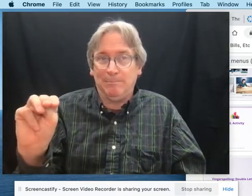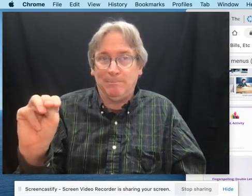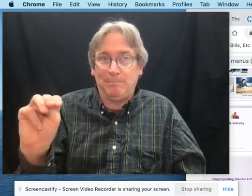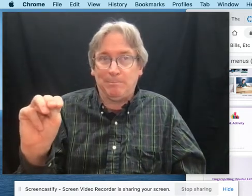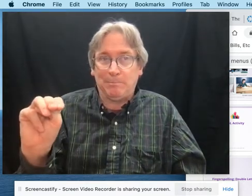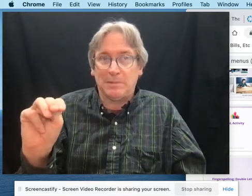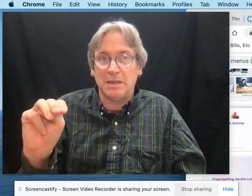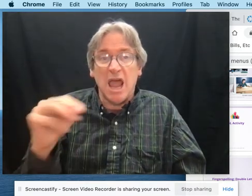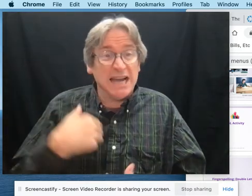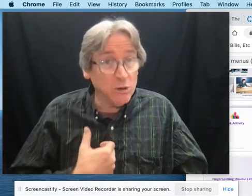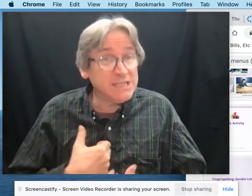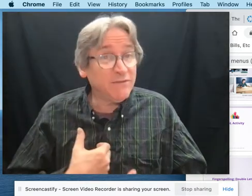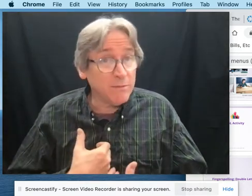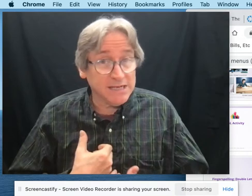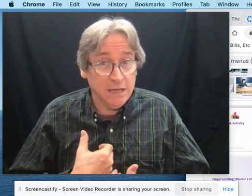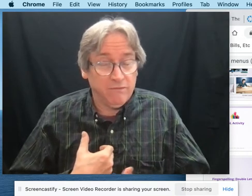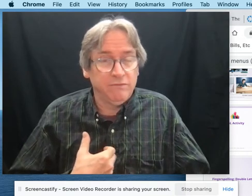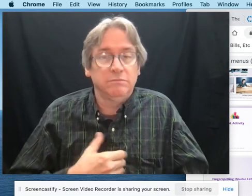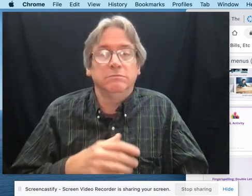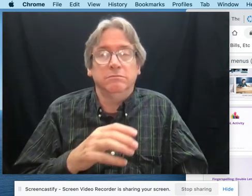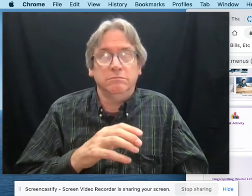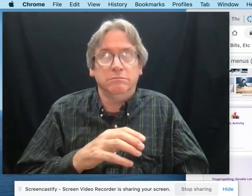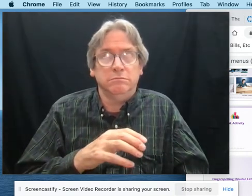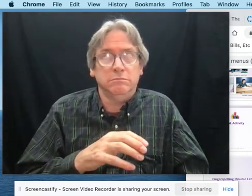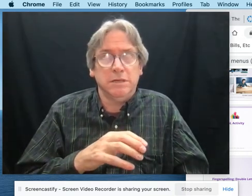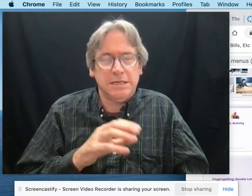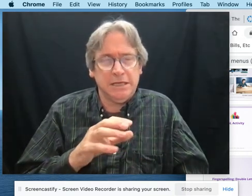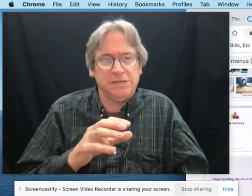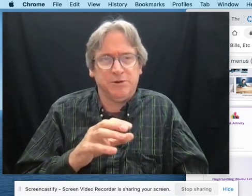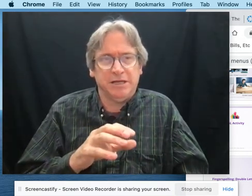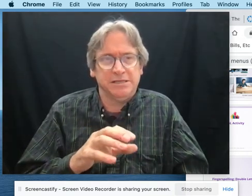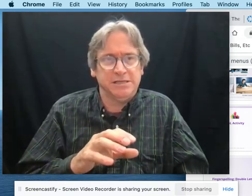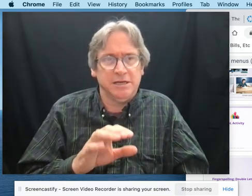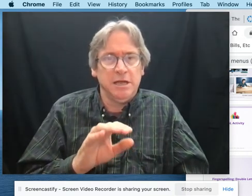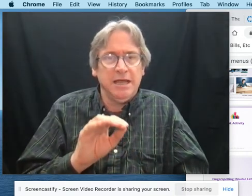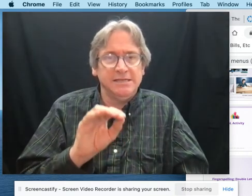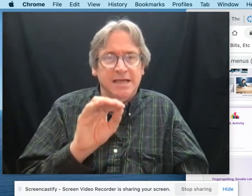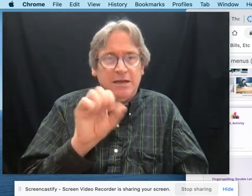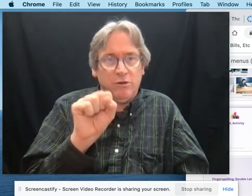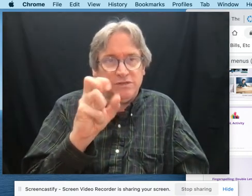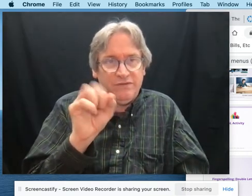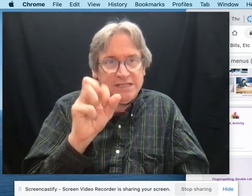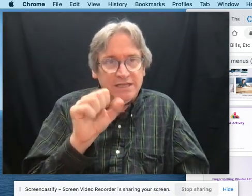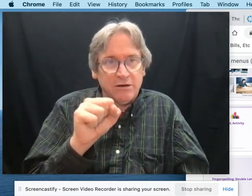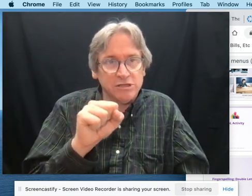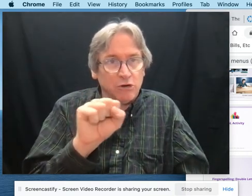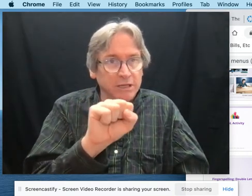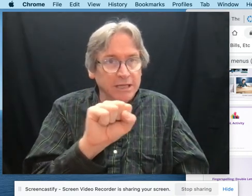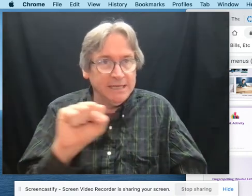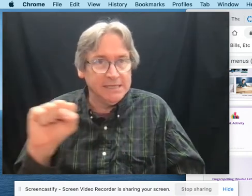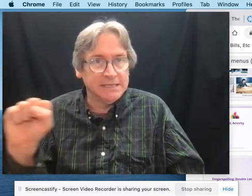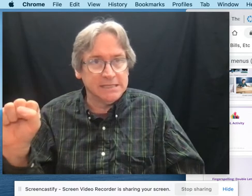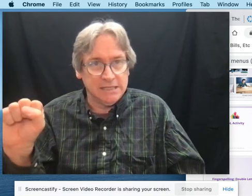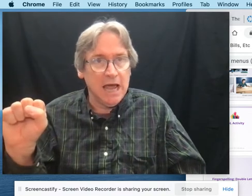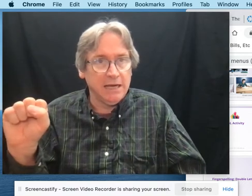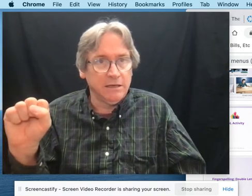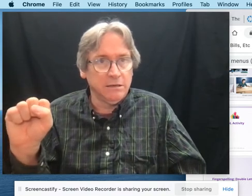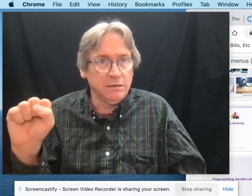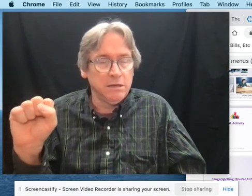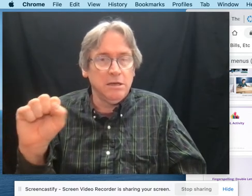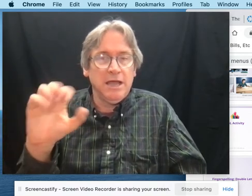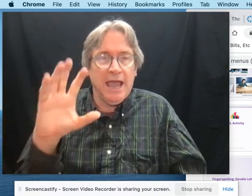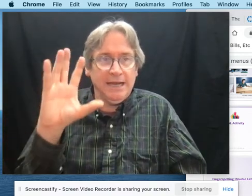Kareem. I noticed it for myself. And I think it's pretty consistent, is that those fist letters are really easy to